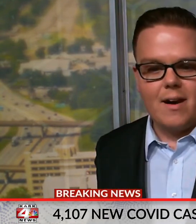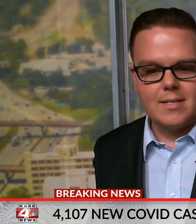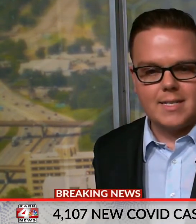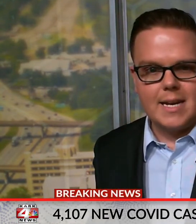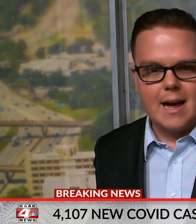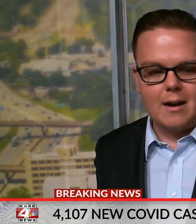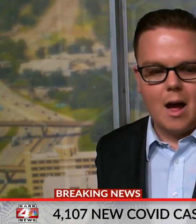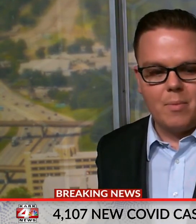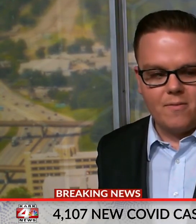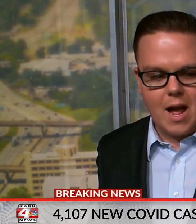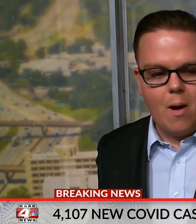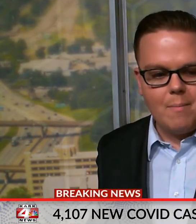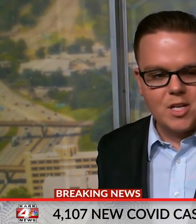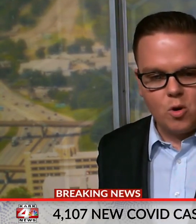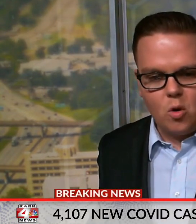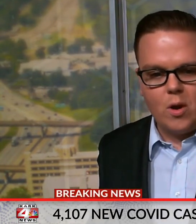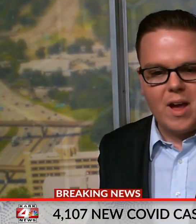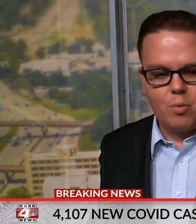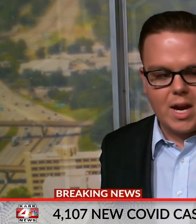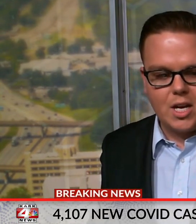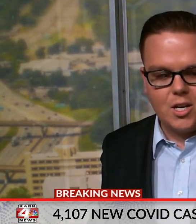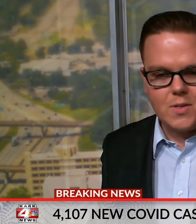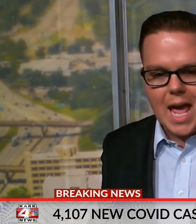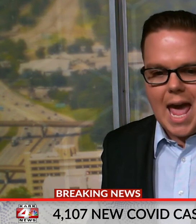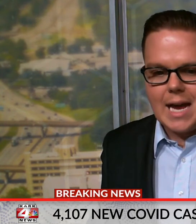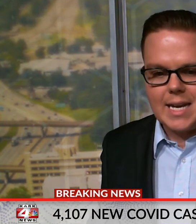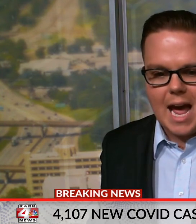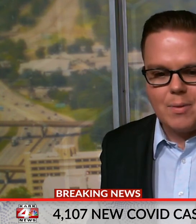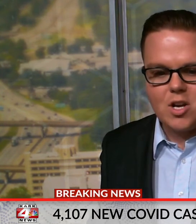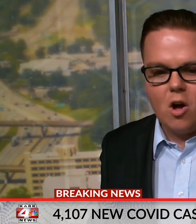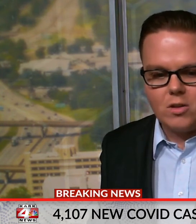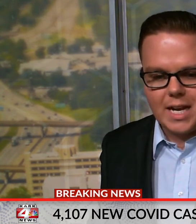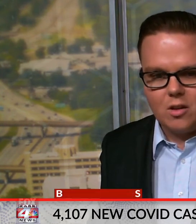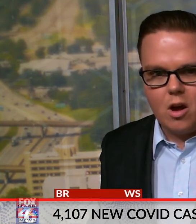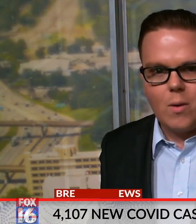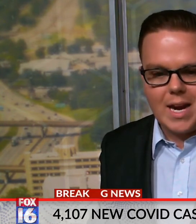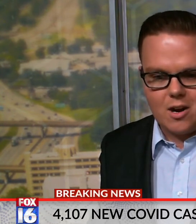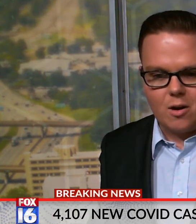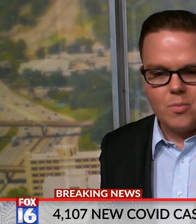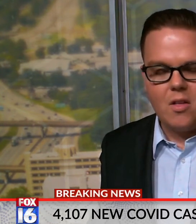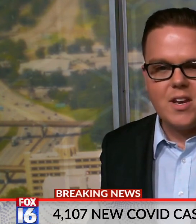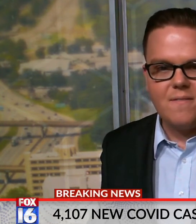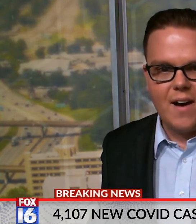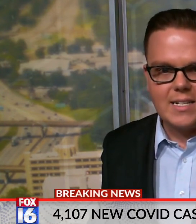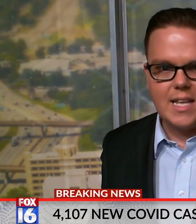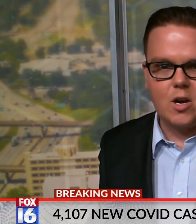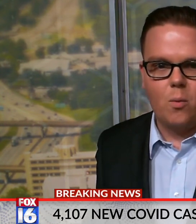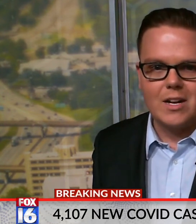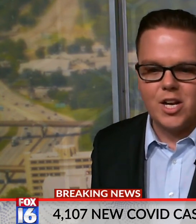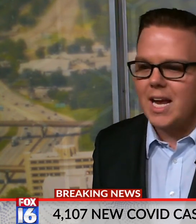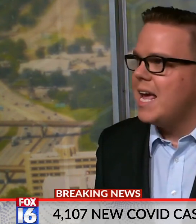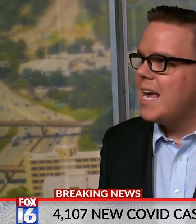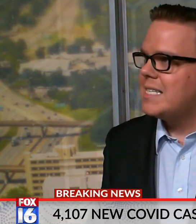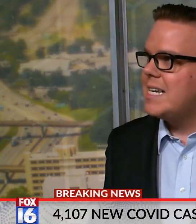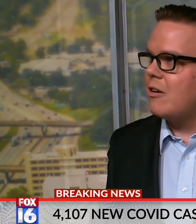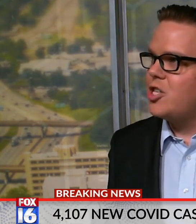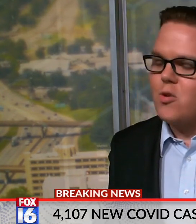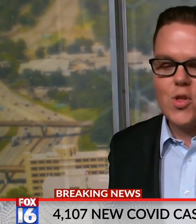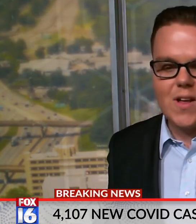and Fox16.com. But for now, I'm Mitch McCoy. We have breaking news as it happens all day long right here on the device that you're watching.